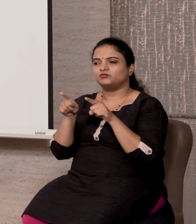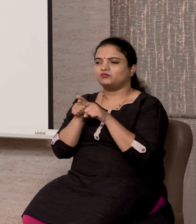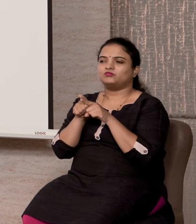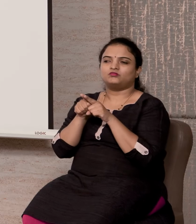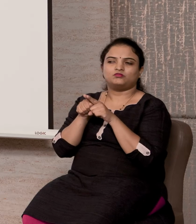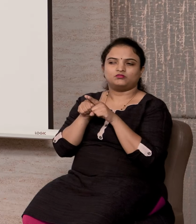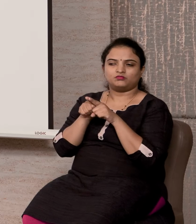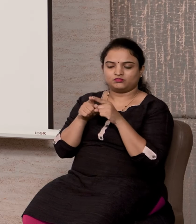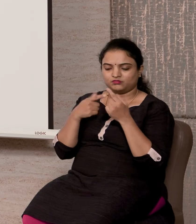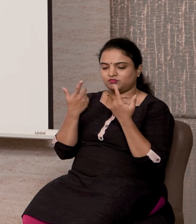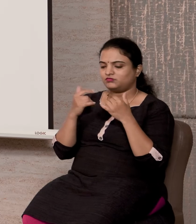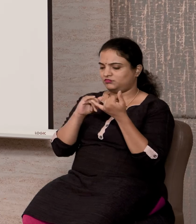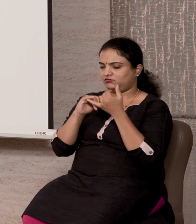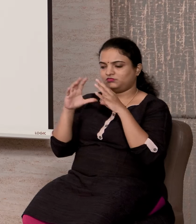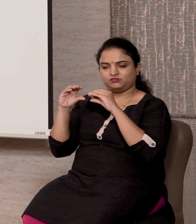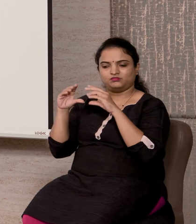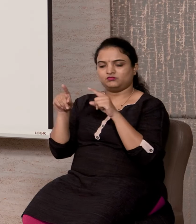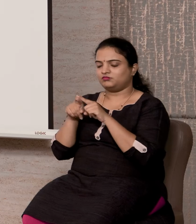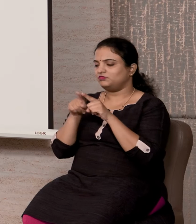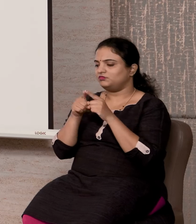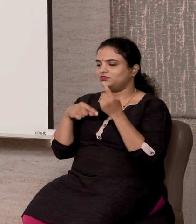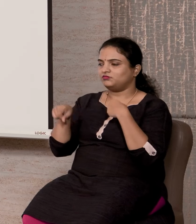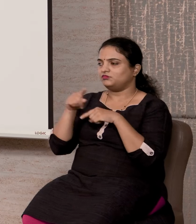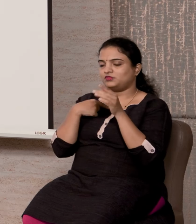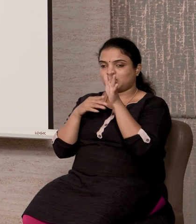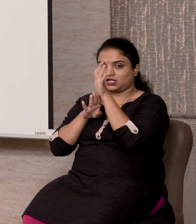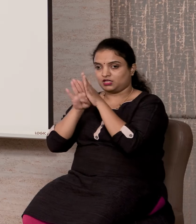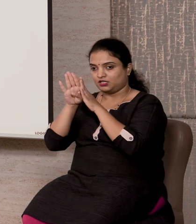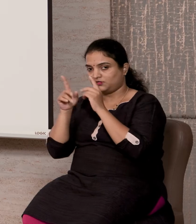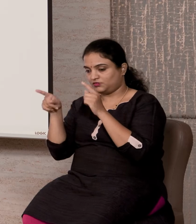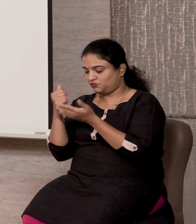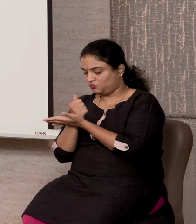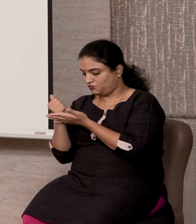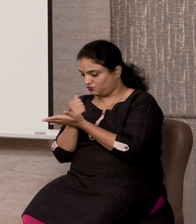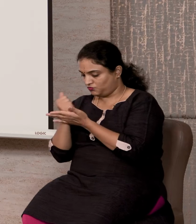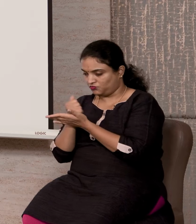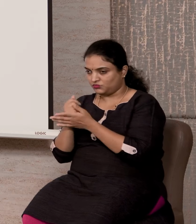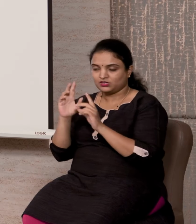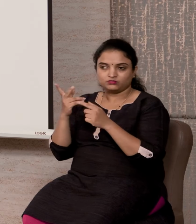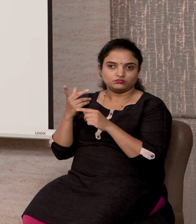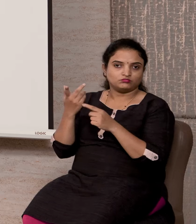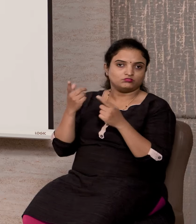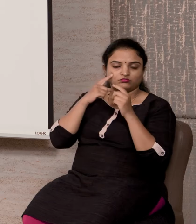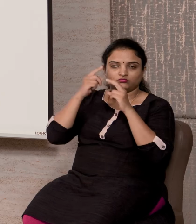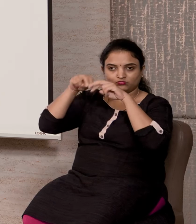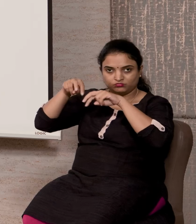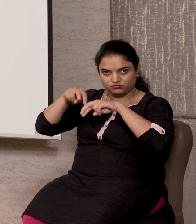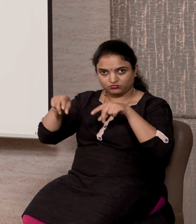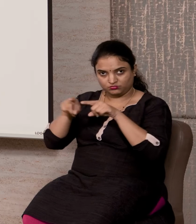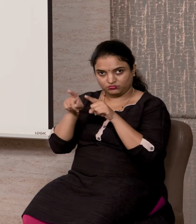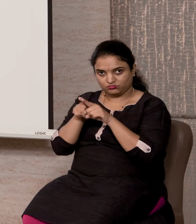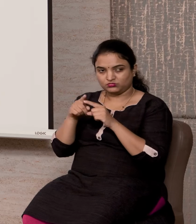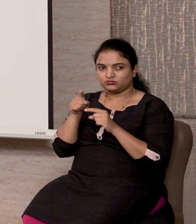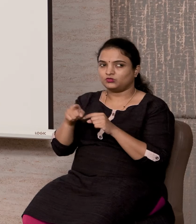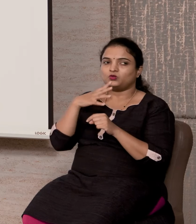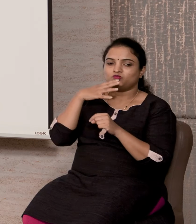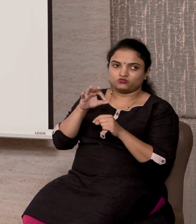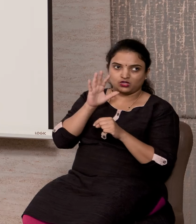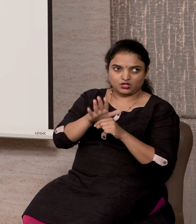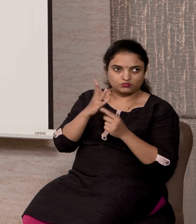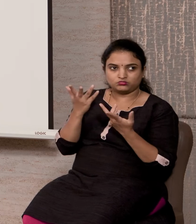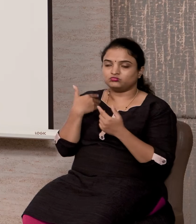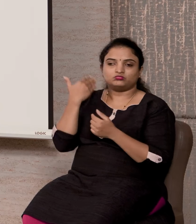very typical in software engineering as well, where we develop something, we put it into practice, we conduct some research studies, we see if this is even fruitful or not.